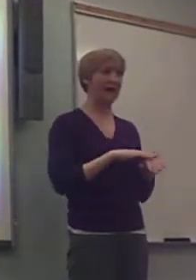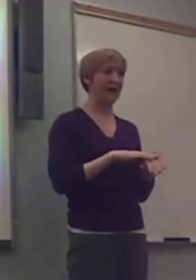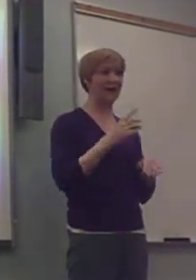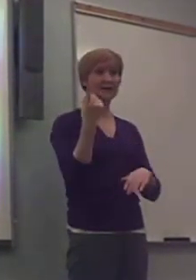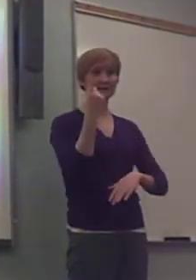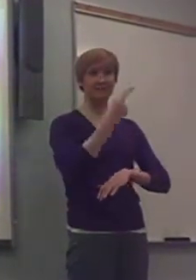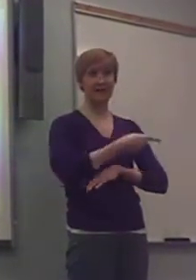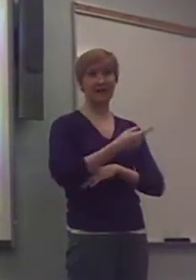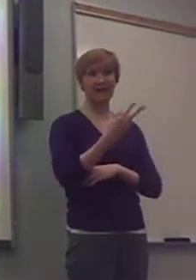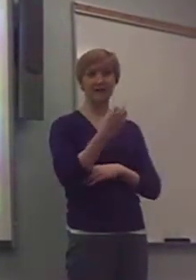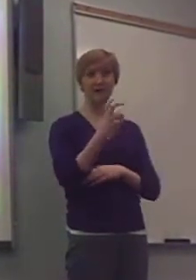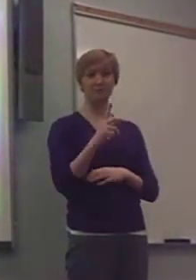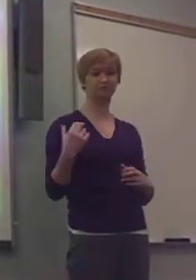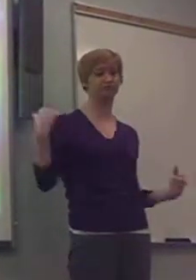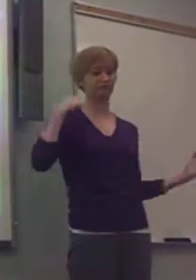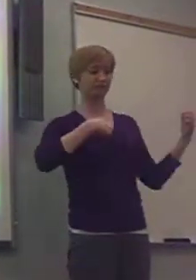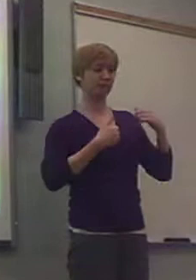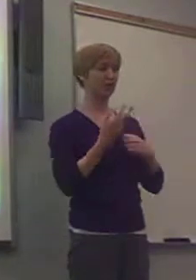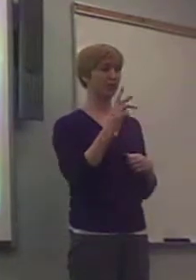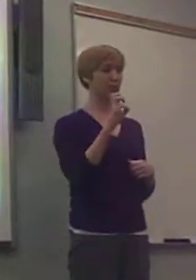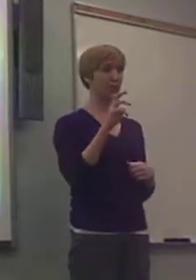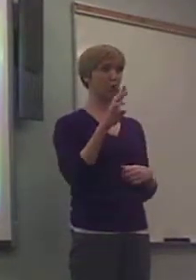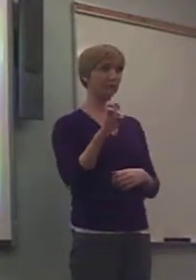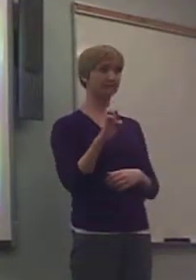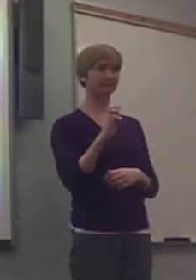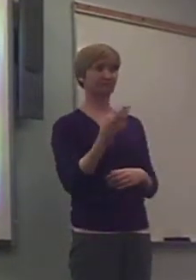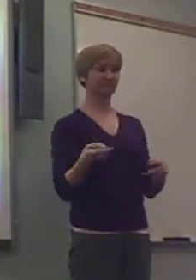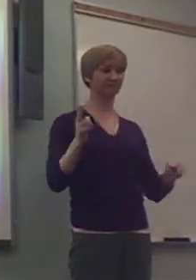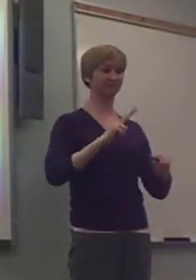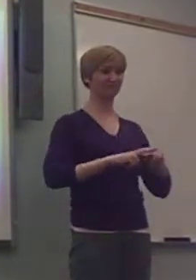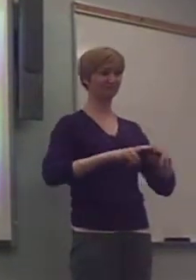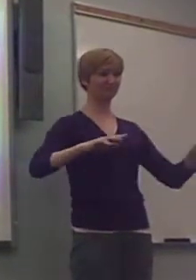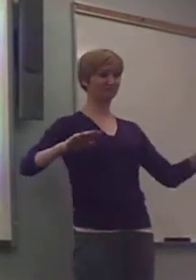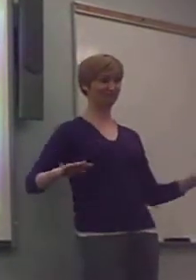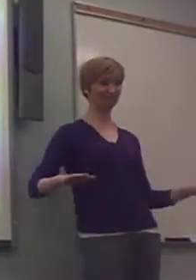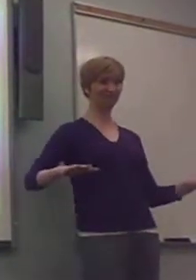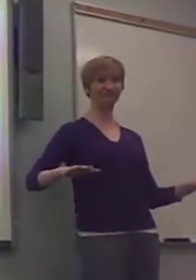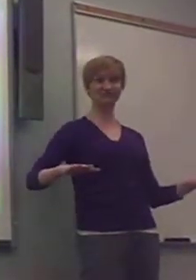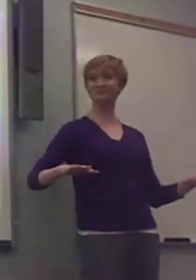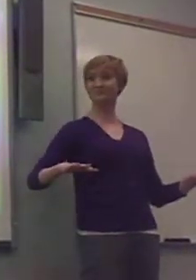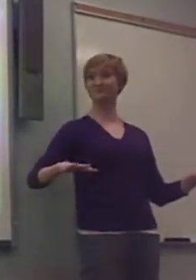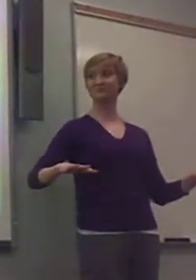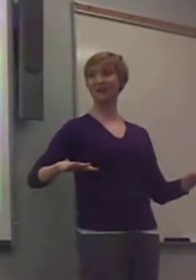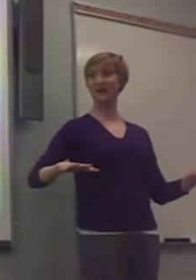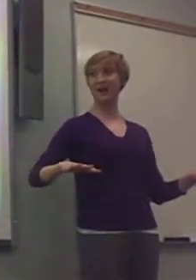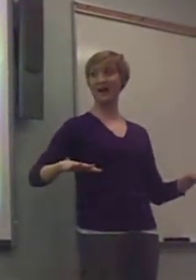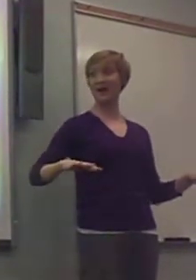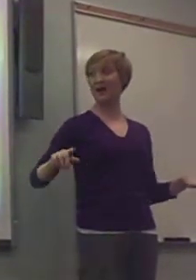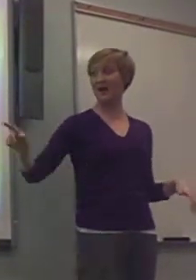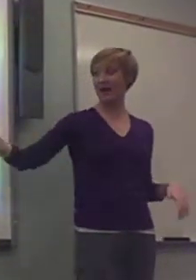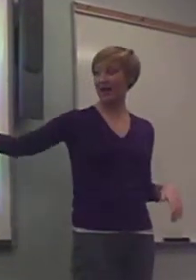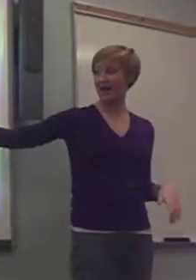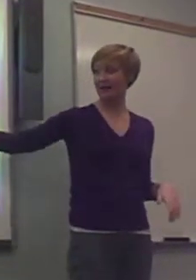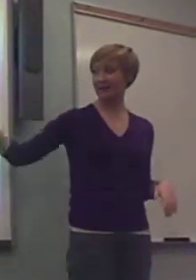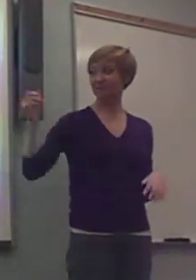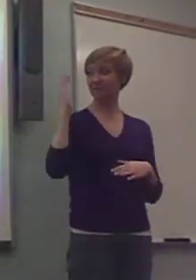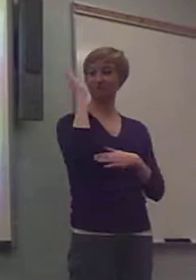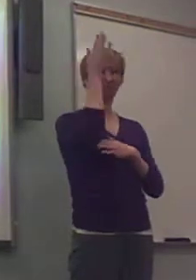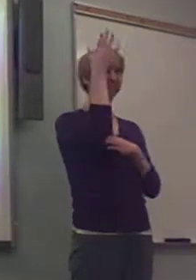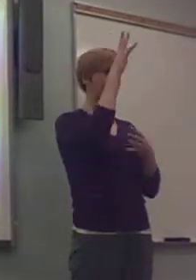robes, took his seat on the throne, and delivered an oration to them. And the